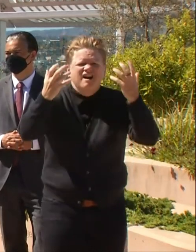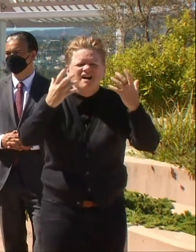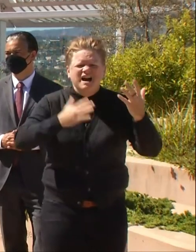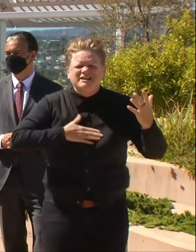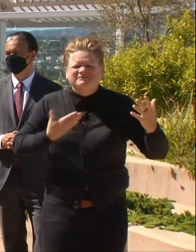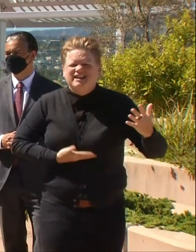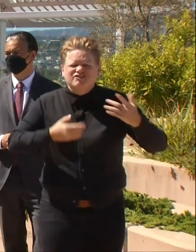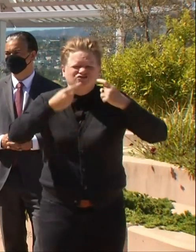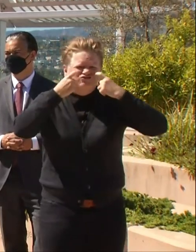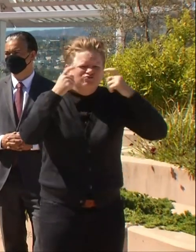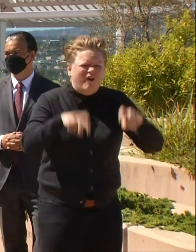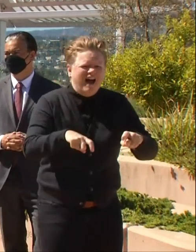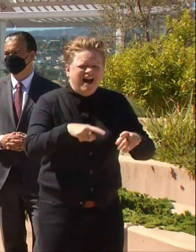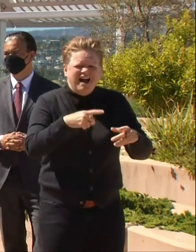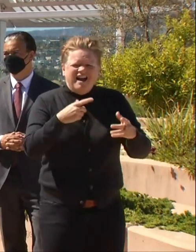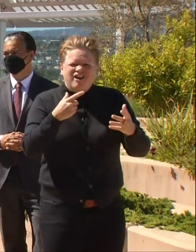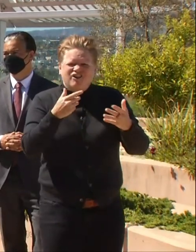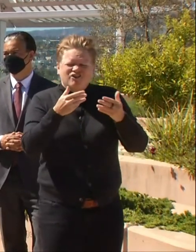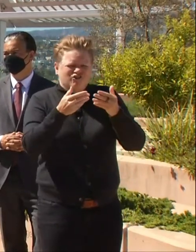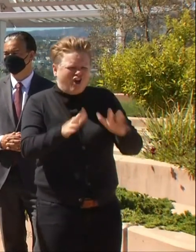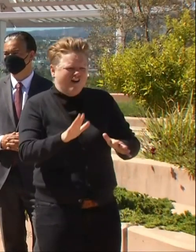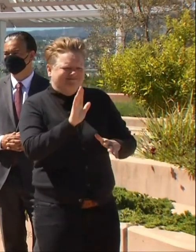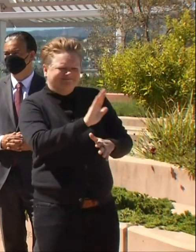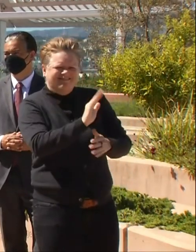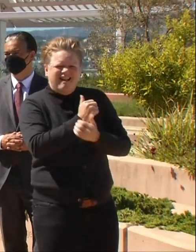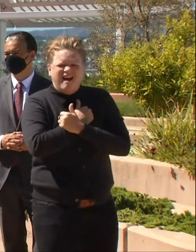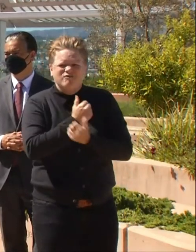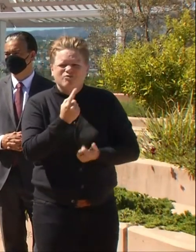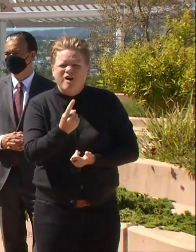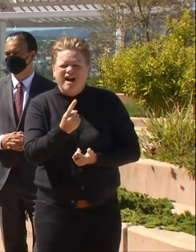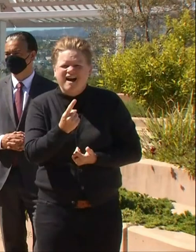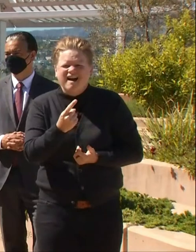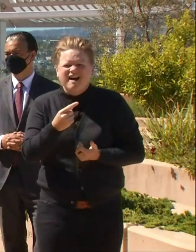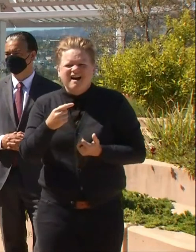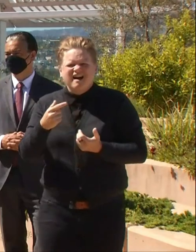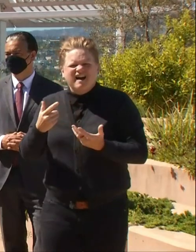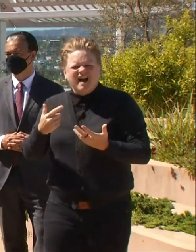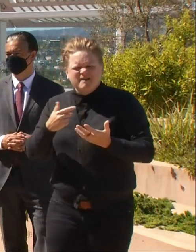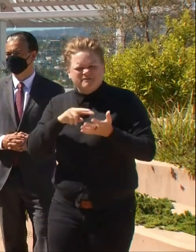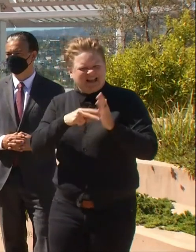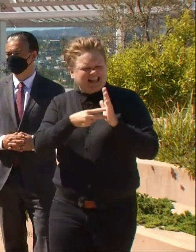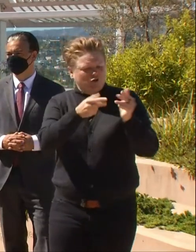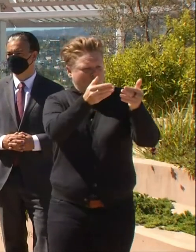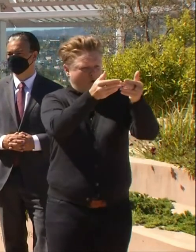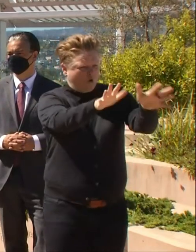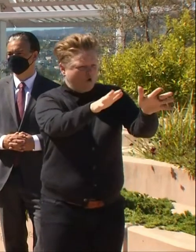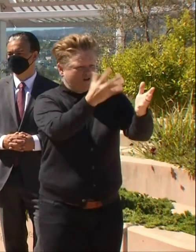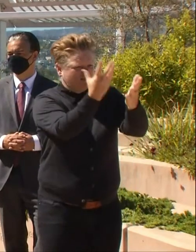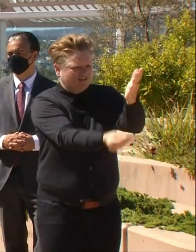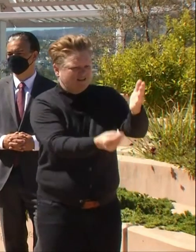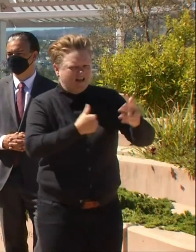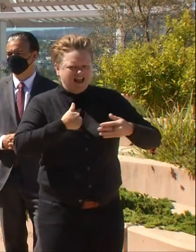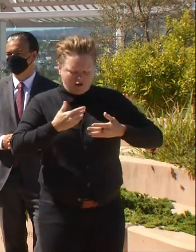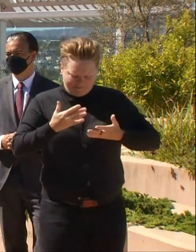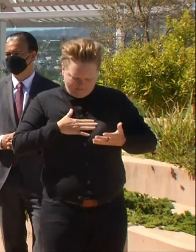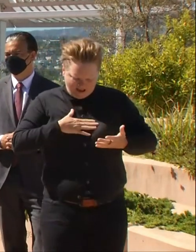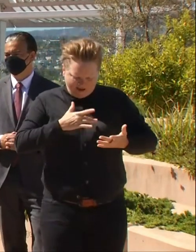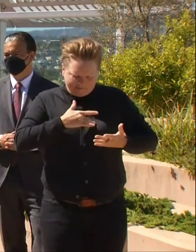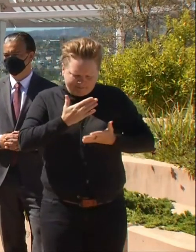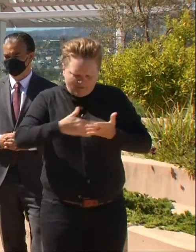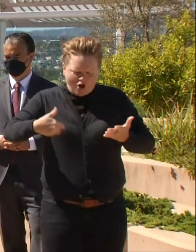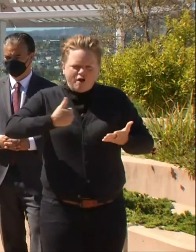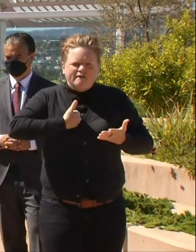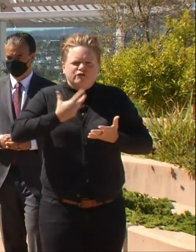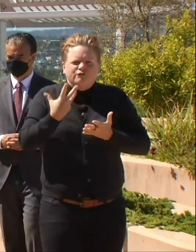bit of myself. But we must change the way this problem is viewed nationally. This ruling, in the